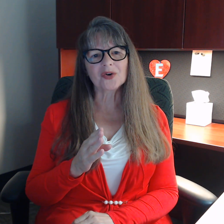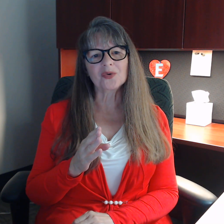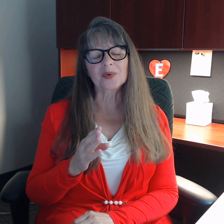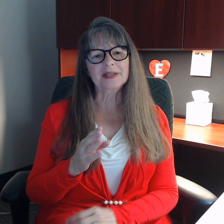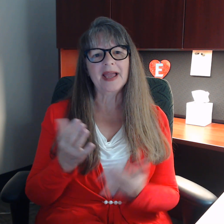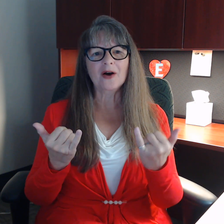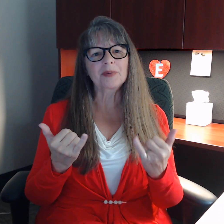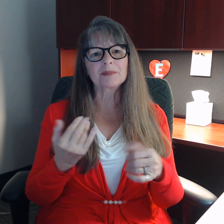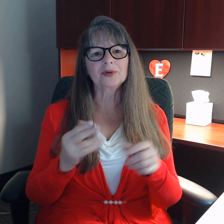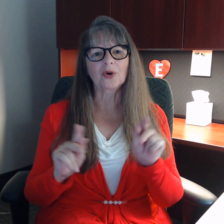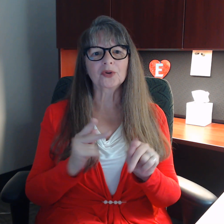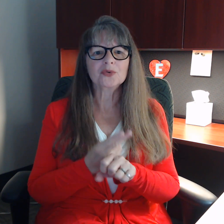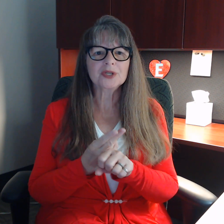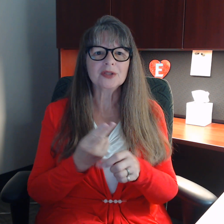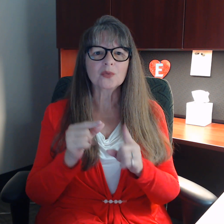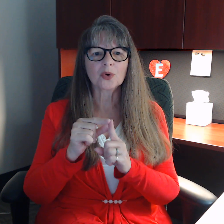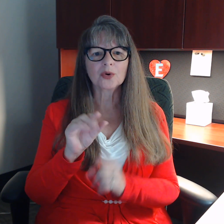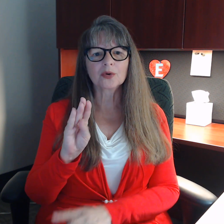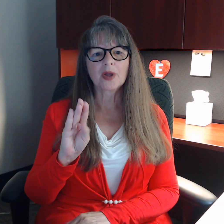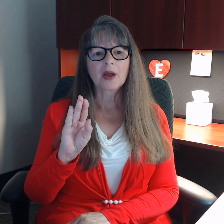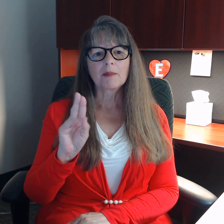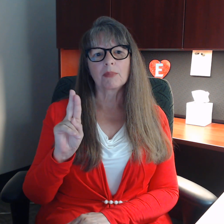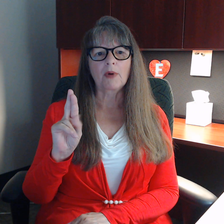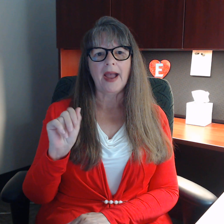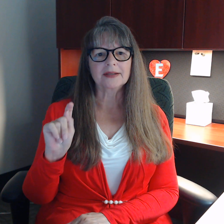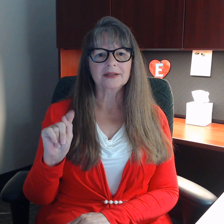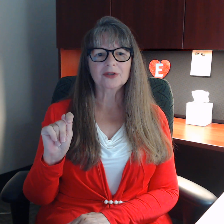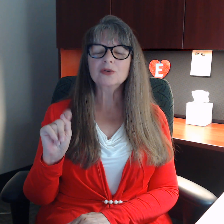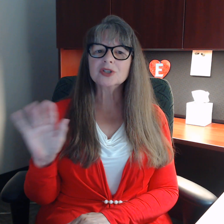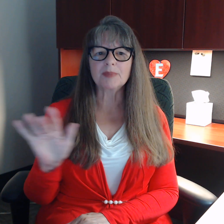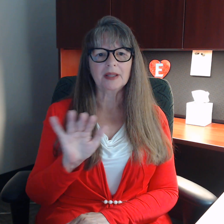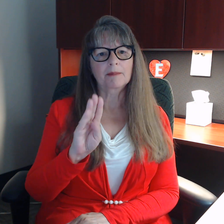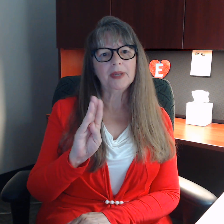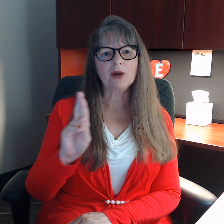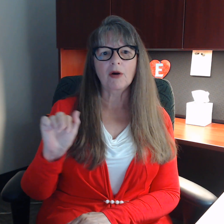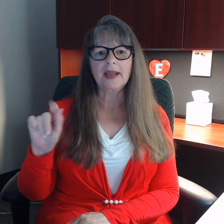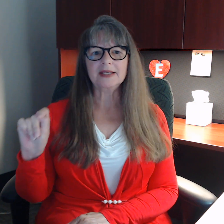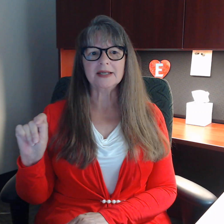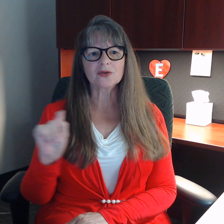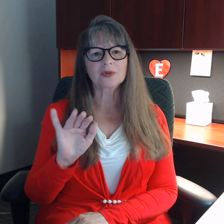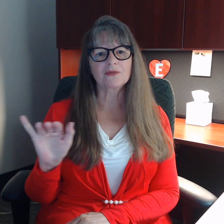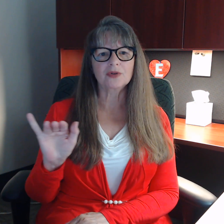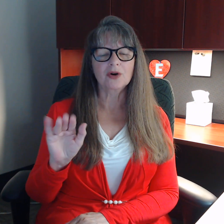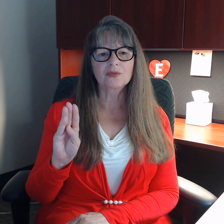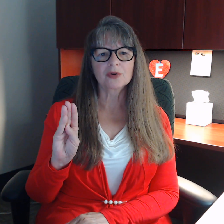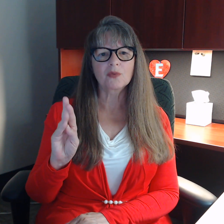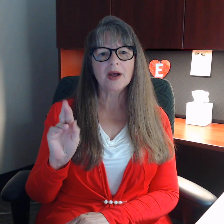so now people are using the word brat. So you can spell it B-R-A-T. It doesn't really flow real well,